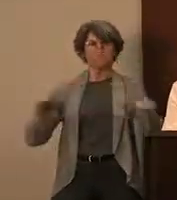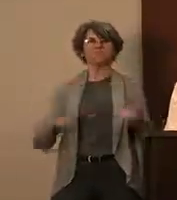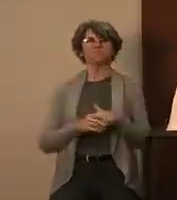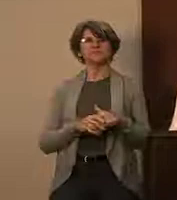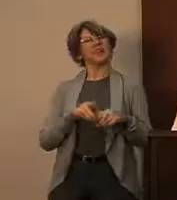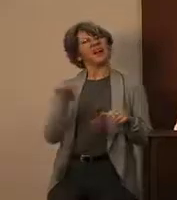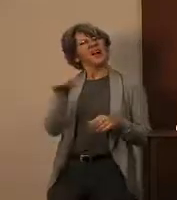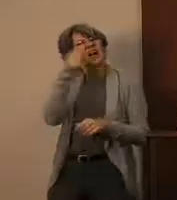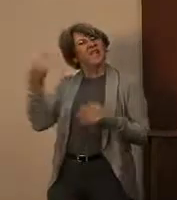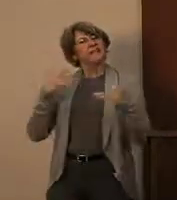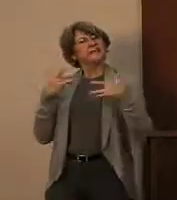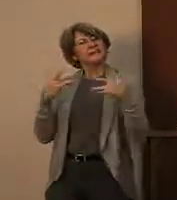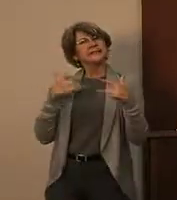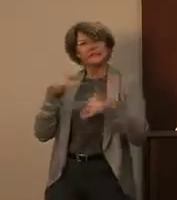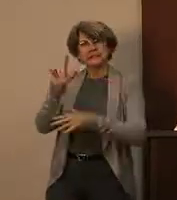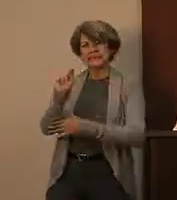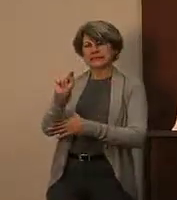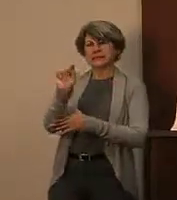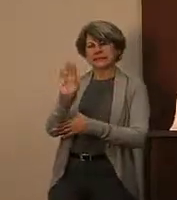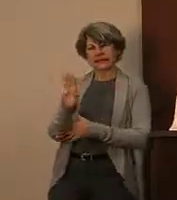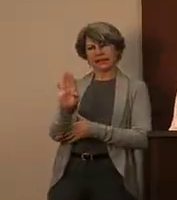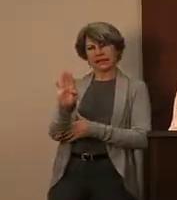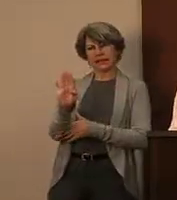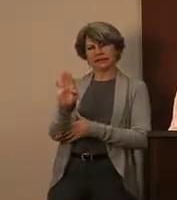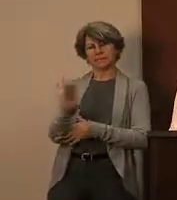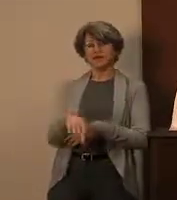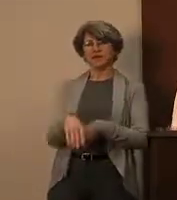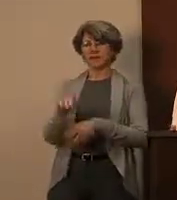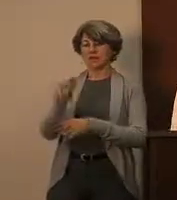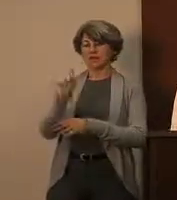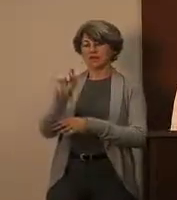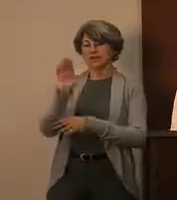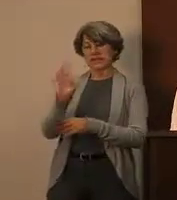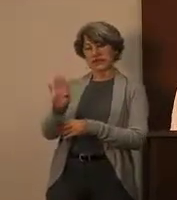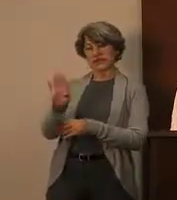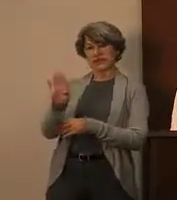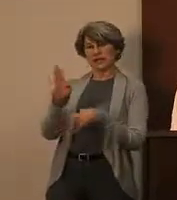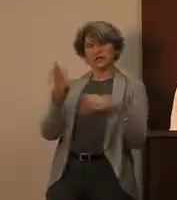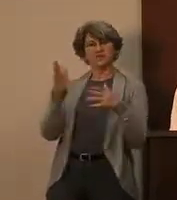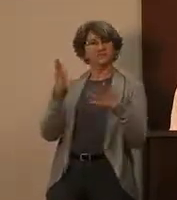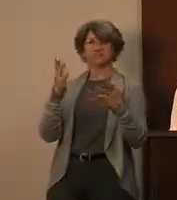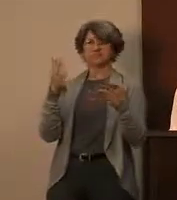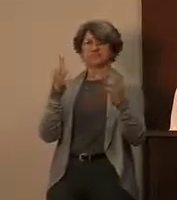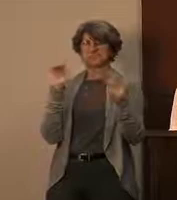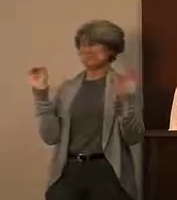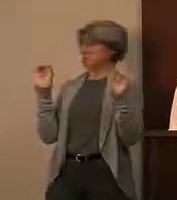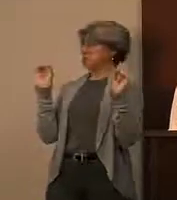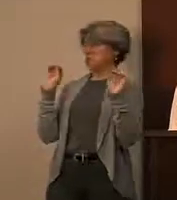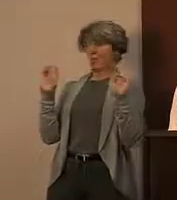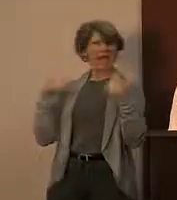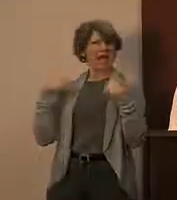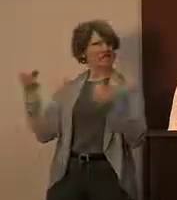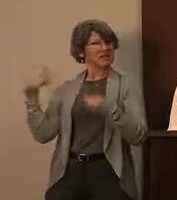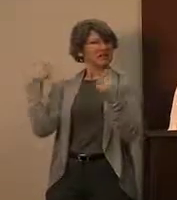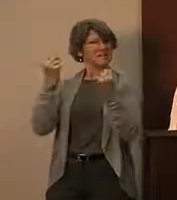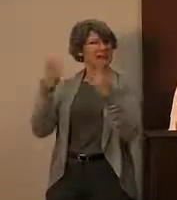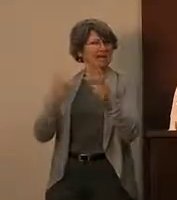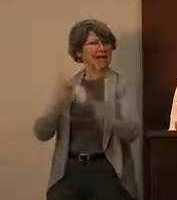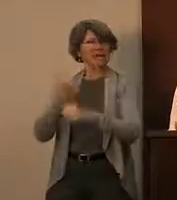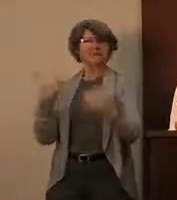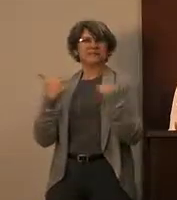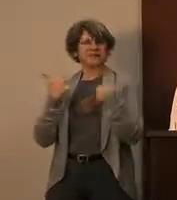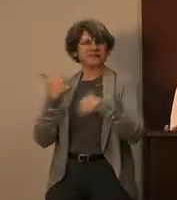in the healthcare community is TB. Although TB has been eradicated for years and we do have good medication for it,